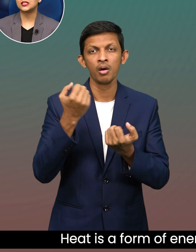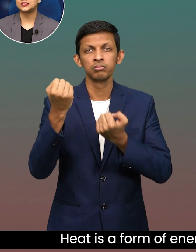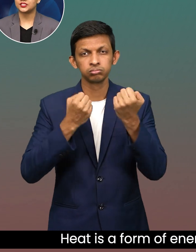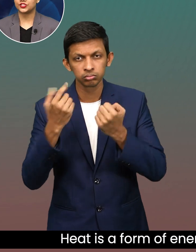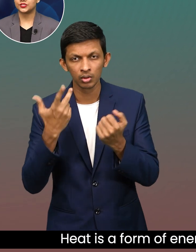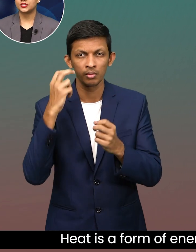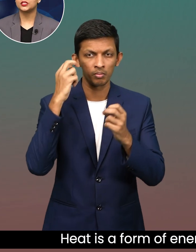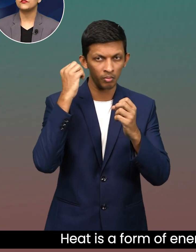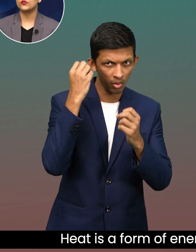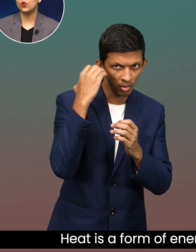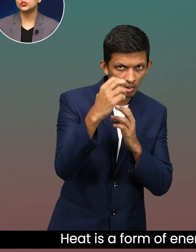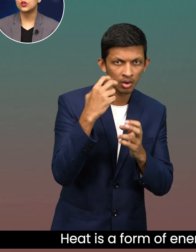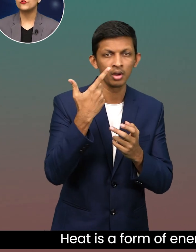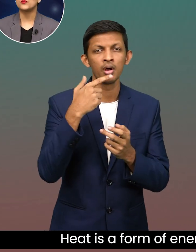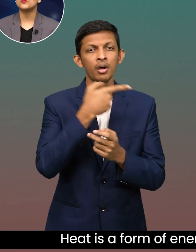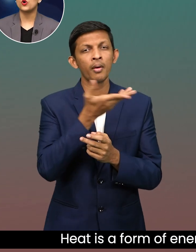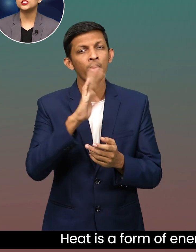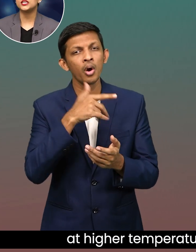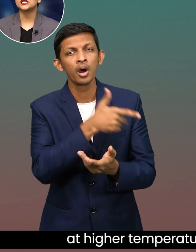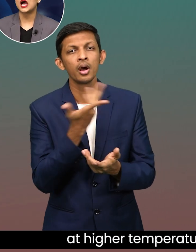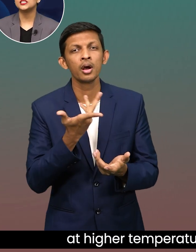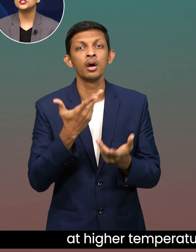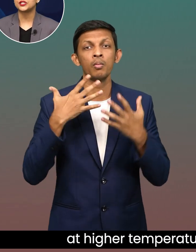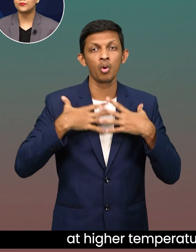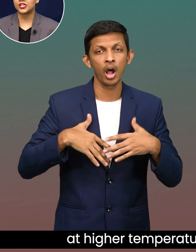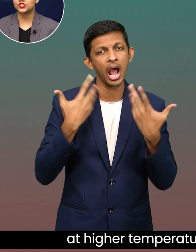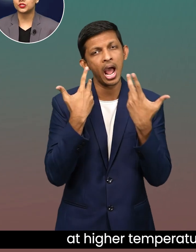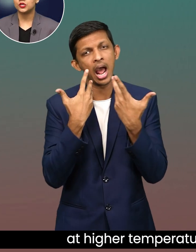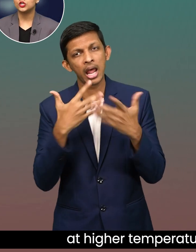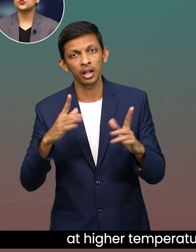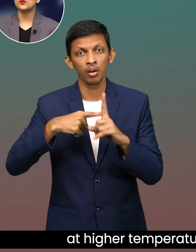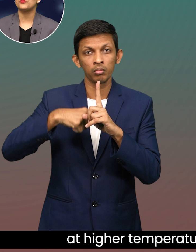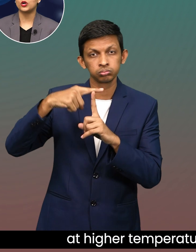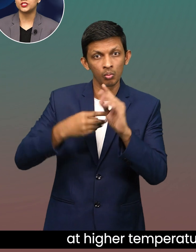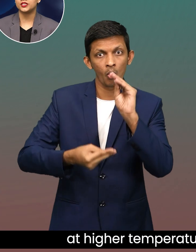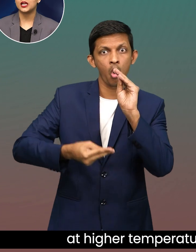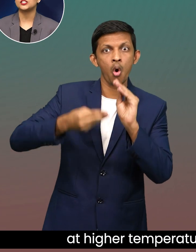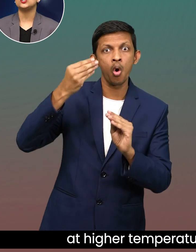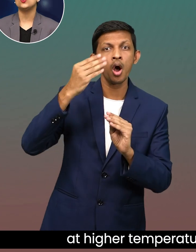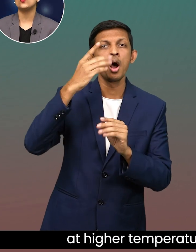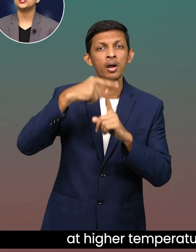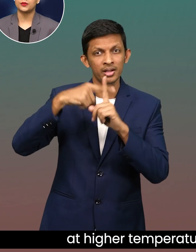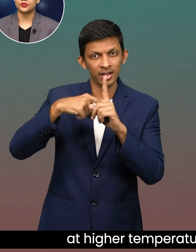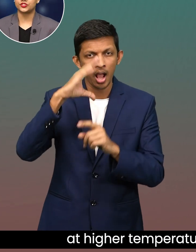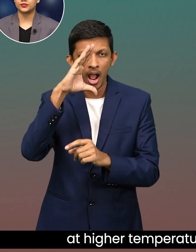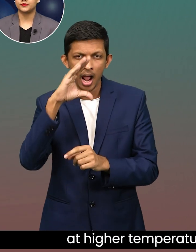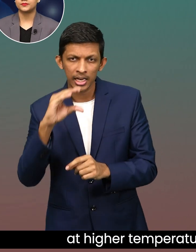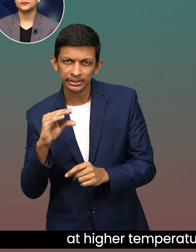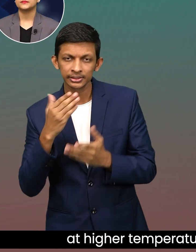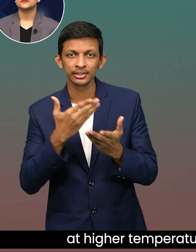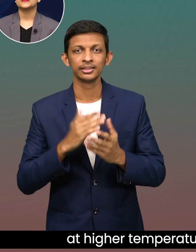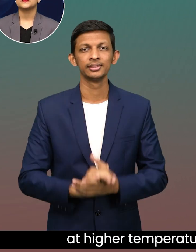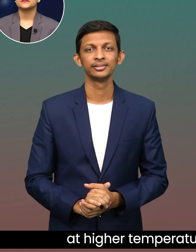in transit that flows from a body at higher temperature to a body at a lower temperature.